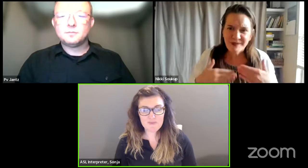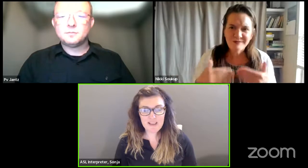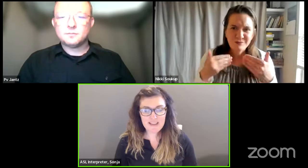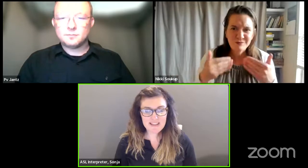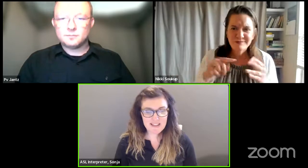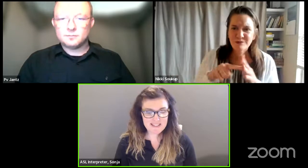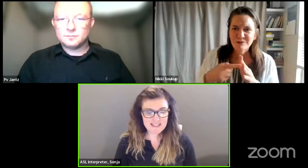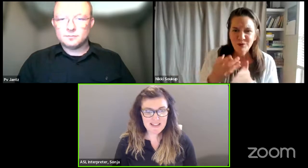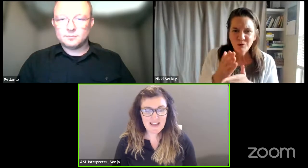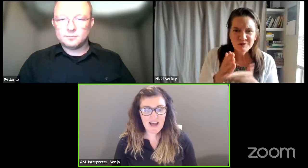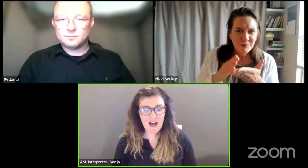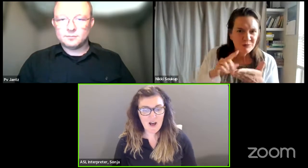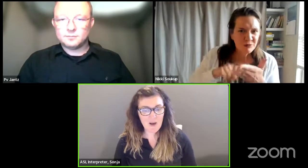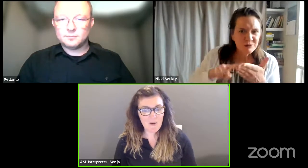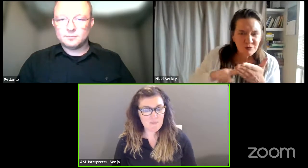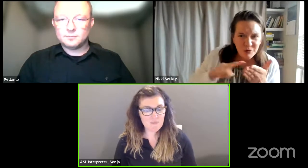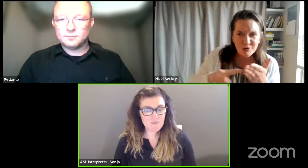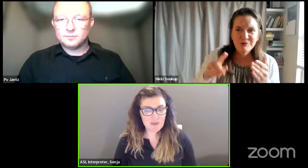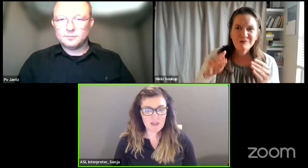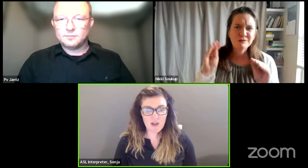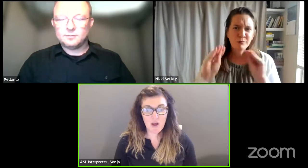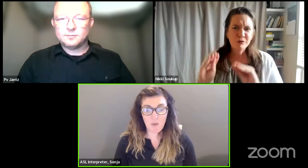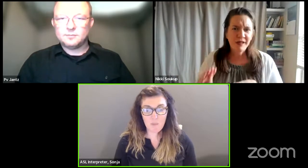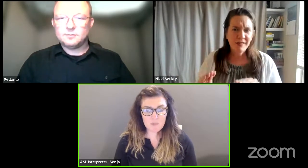Hello. Yes.